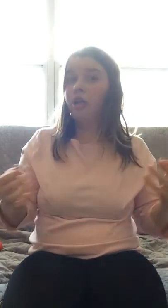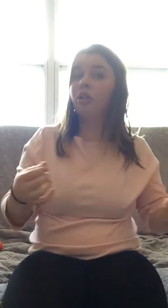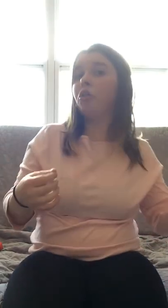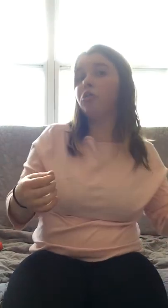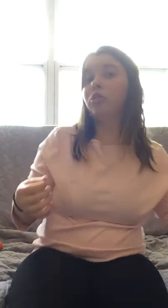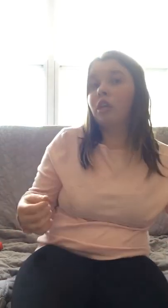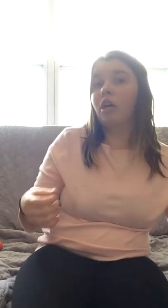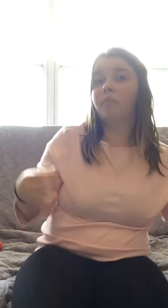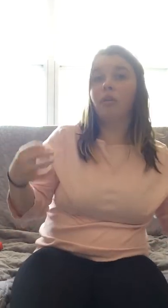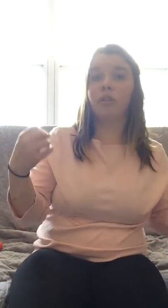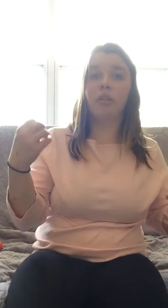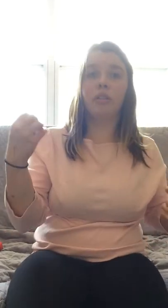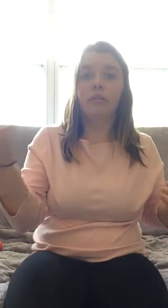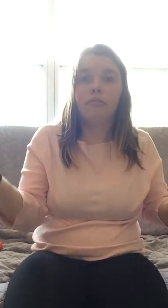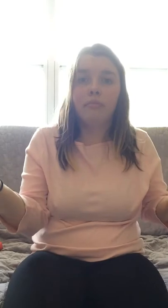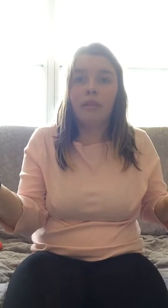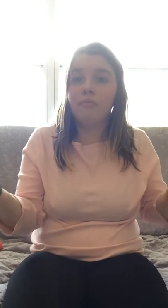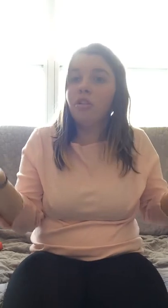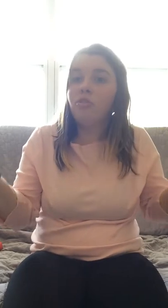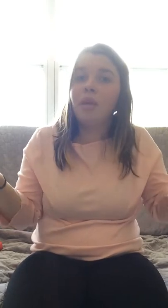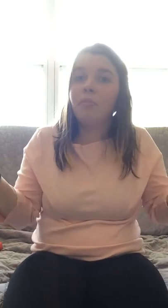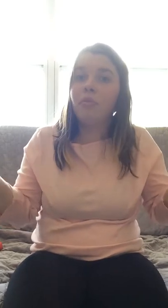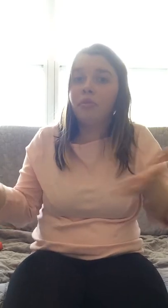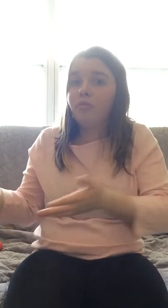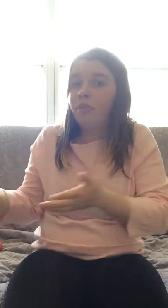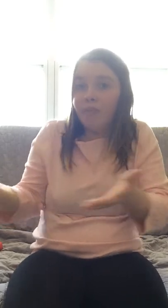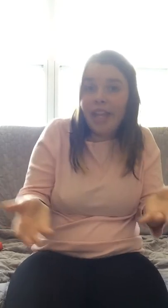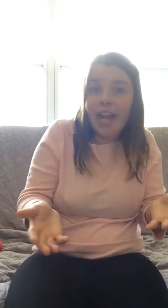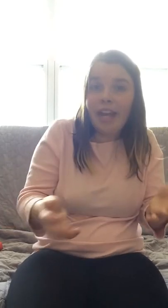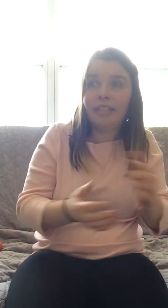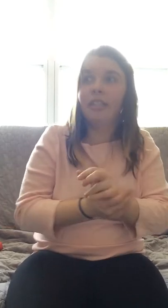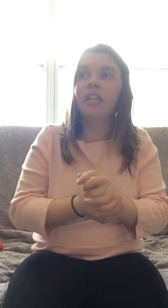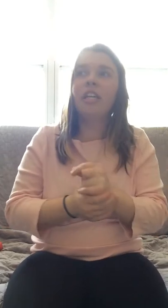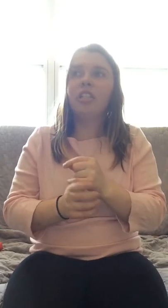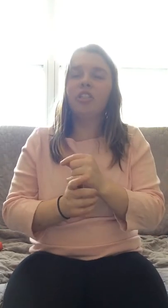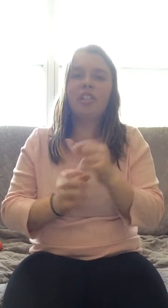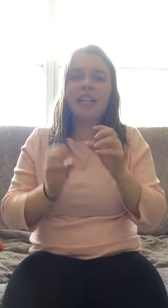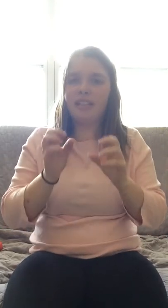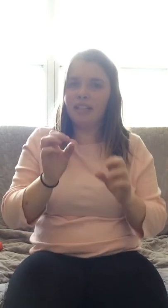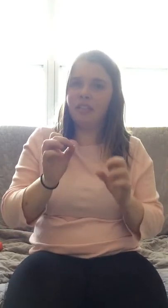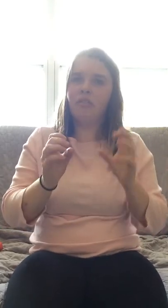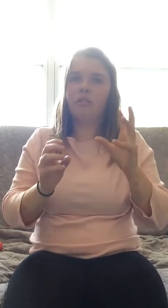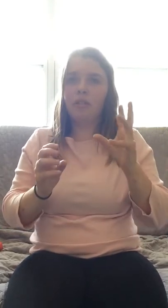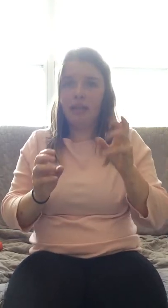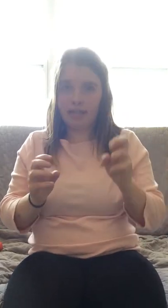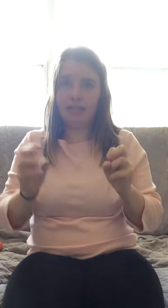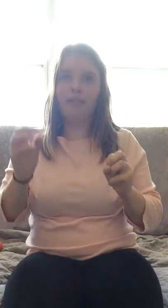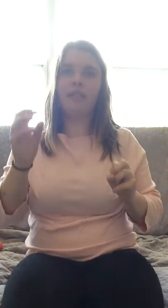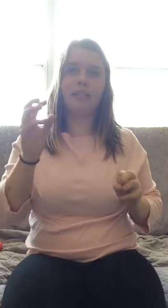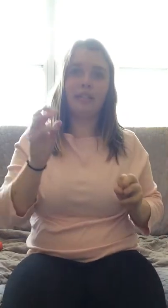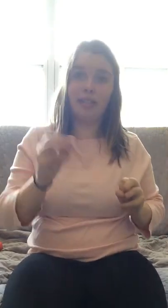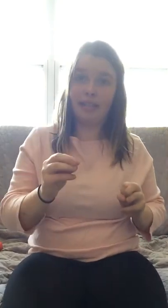you can go to a dog park and meet new people from that. Just like little activities like